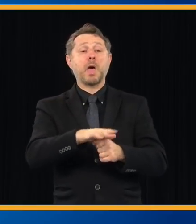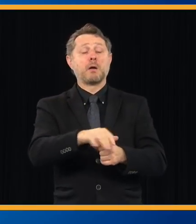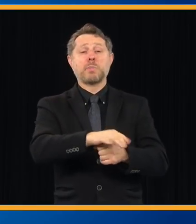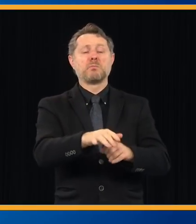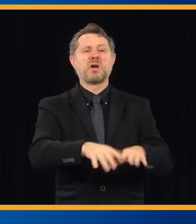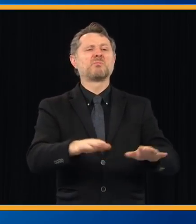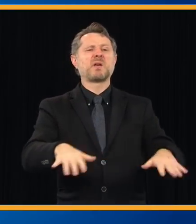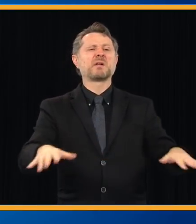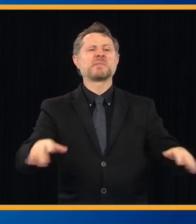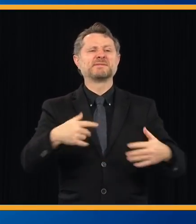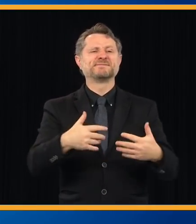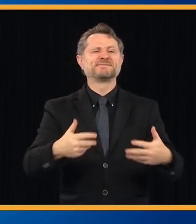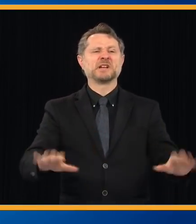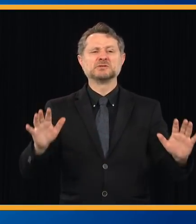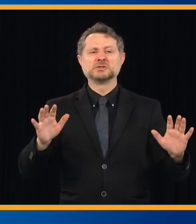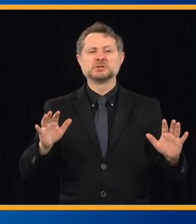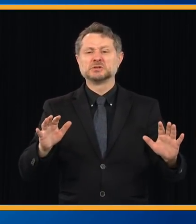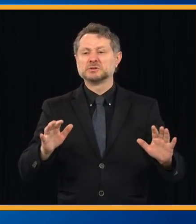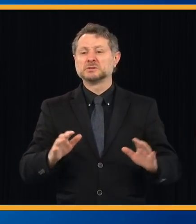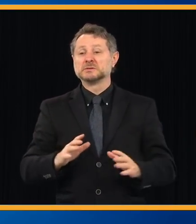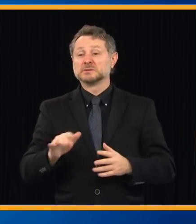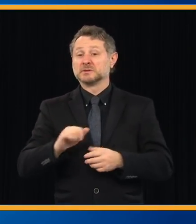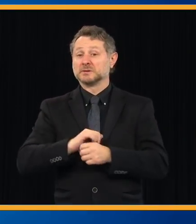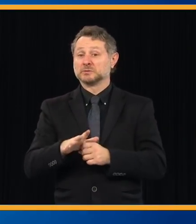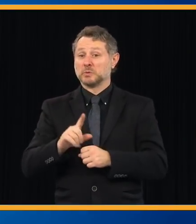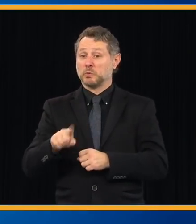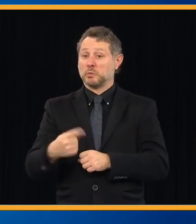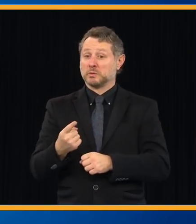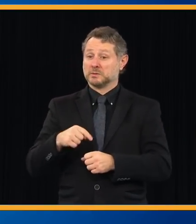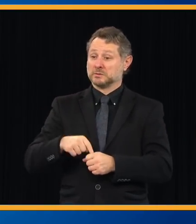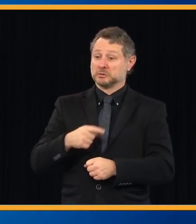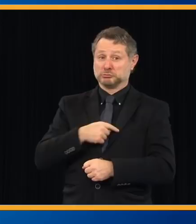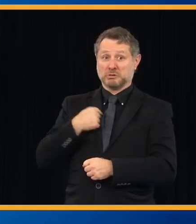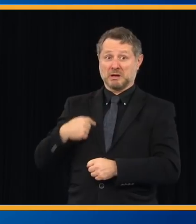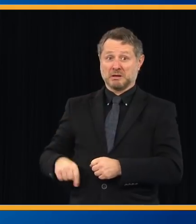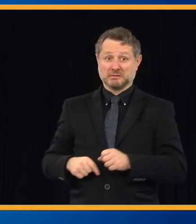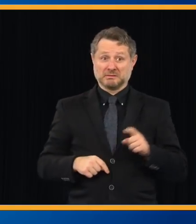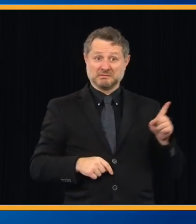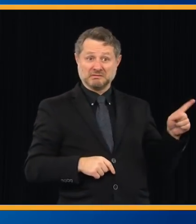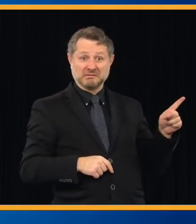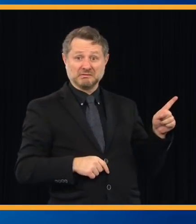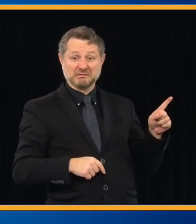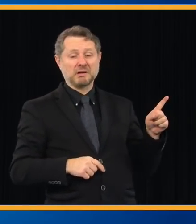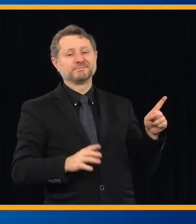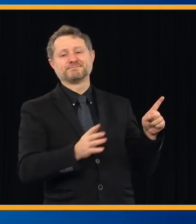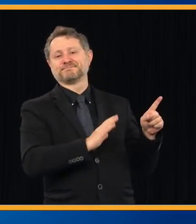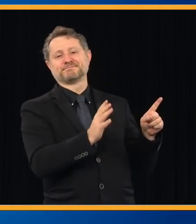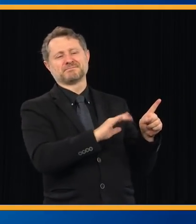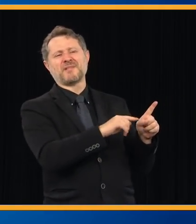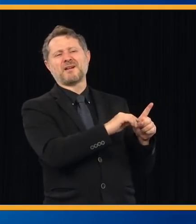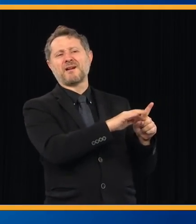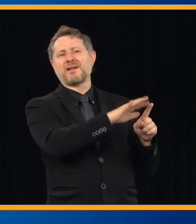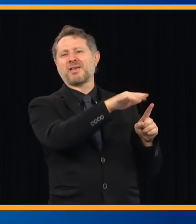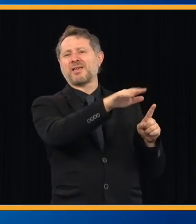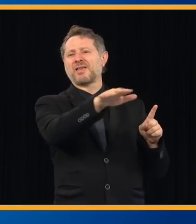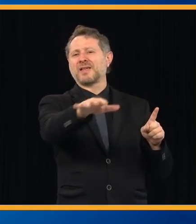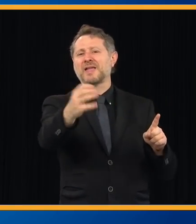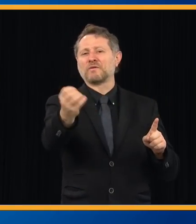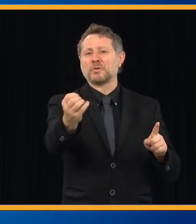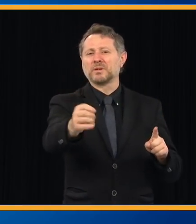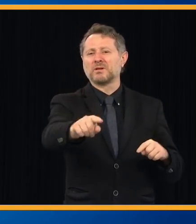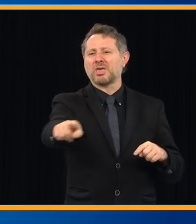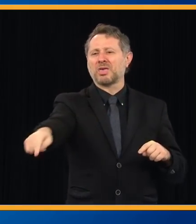and wait for us to deal with it in China. Everybody talks about how mobile people are and